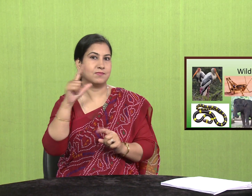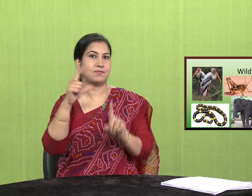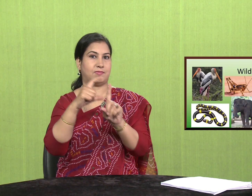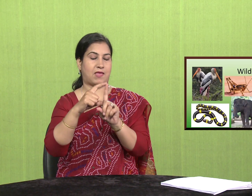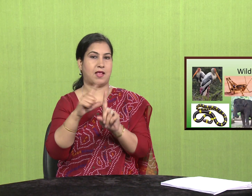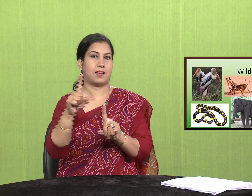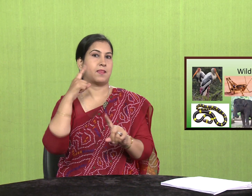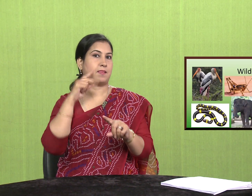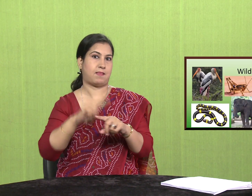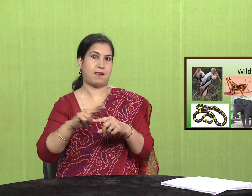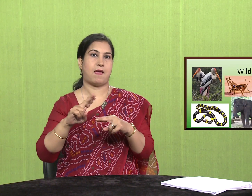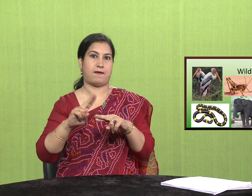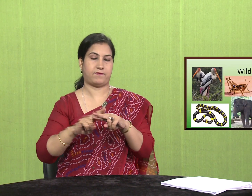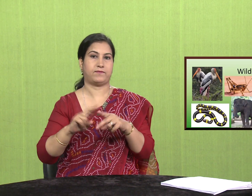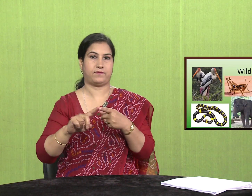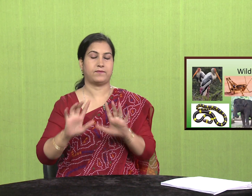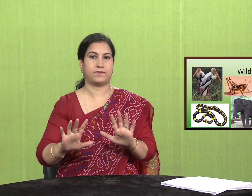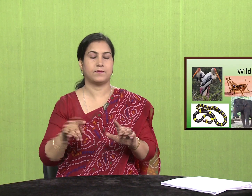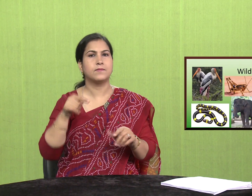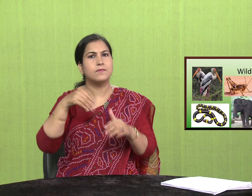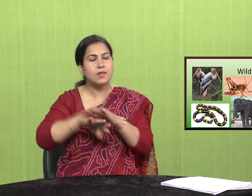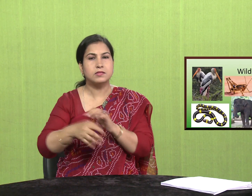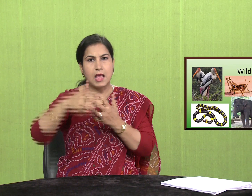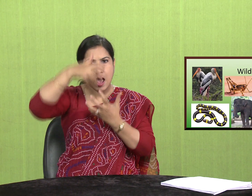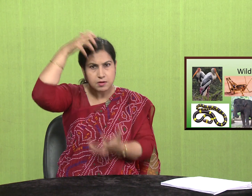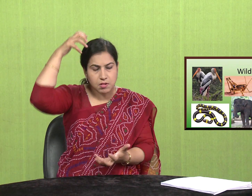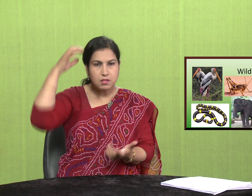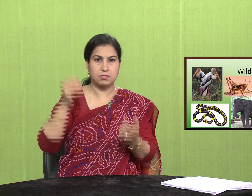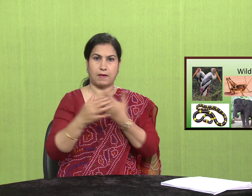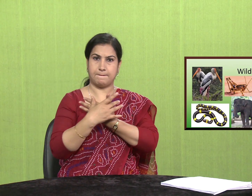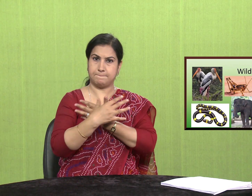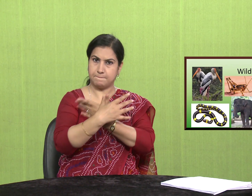Wildlife includes animals, birds, insects,